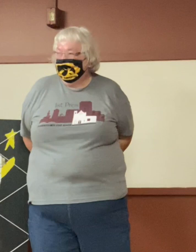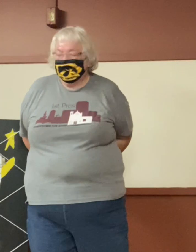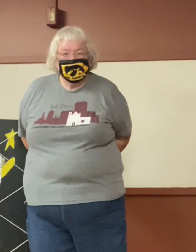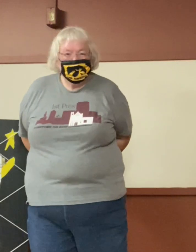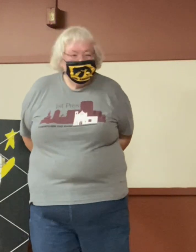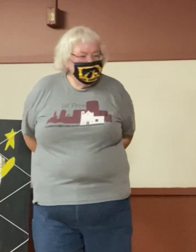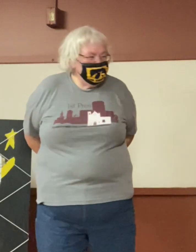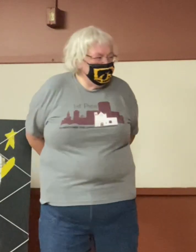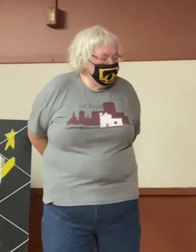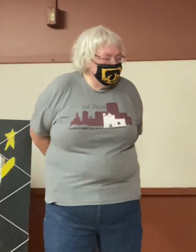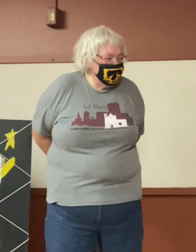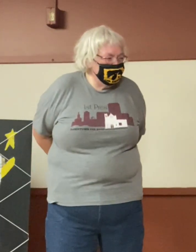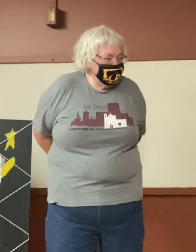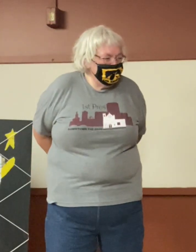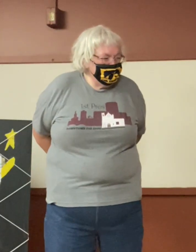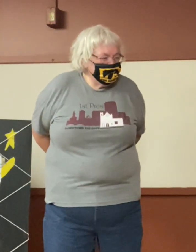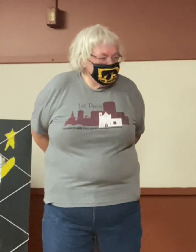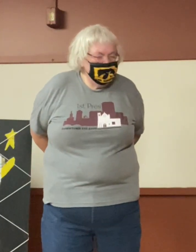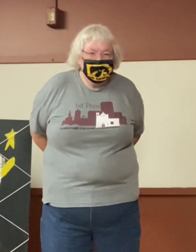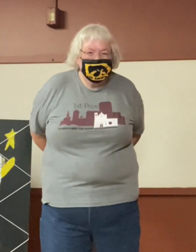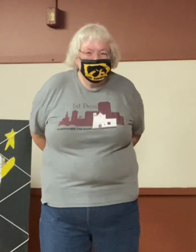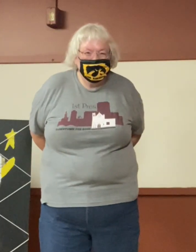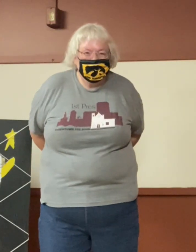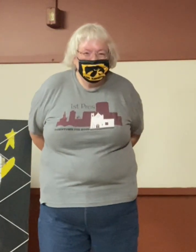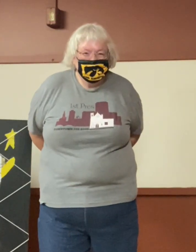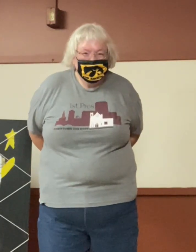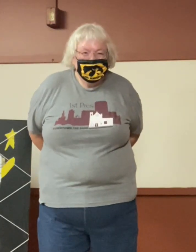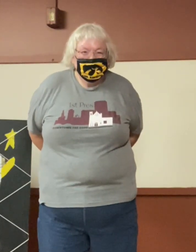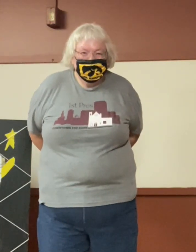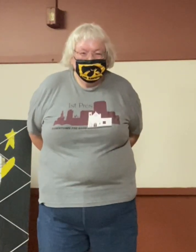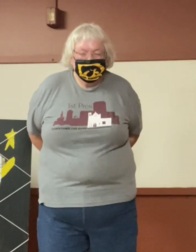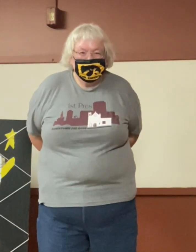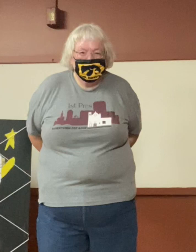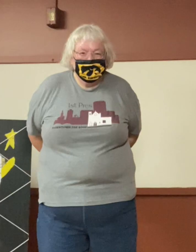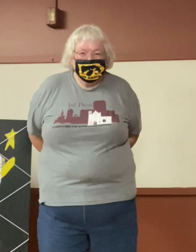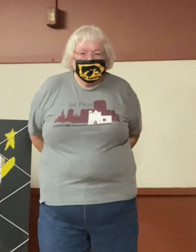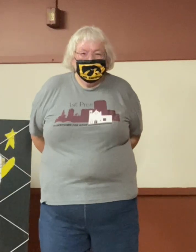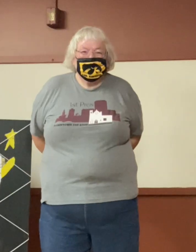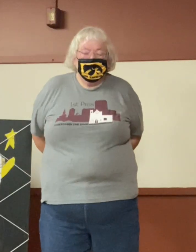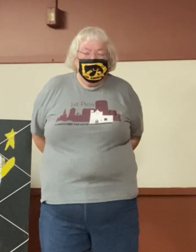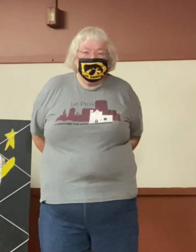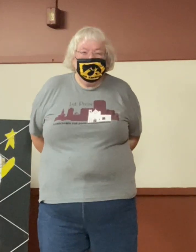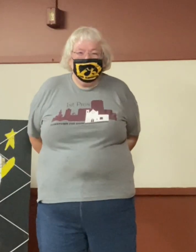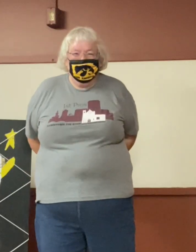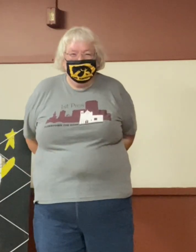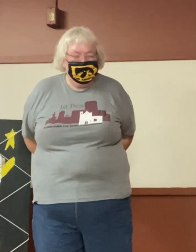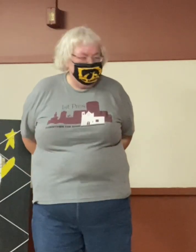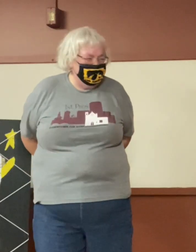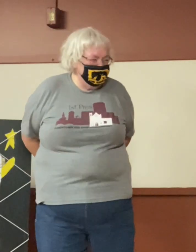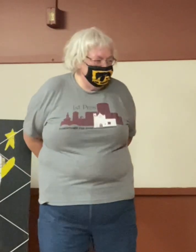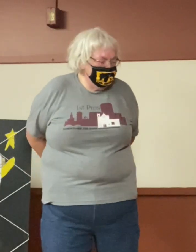of new old songs. Songs that we haven't done in chapel time before. So these are going to be a lot of fun.